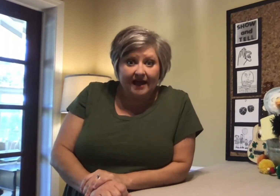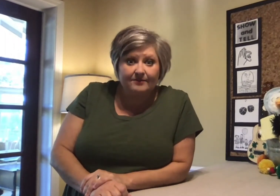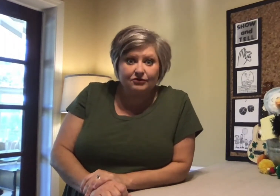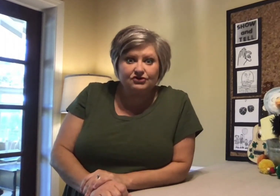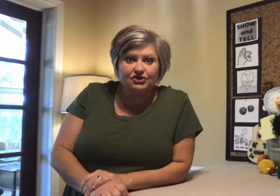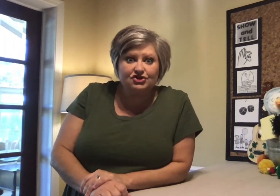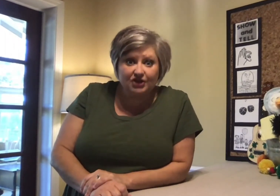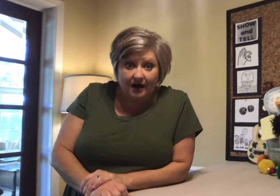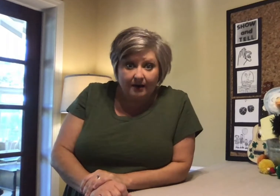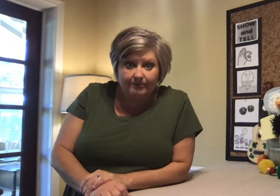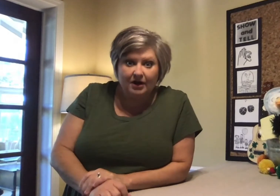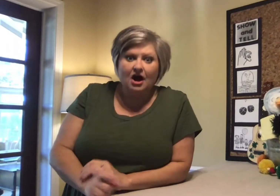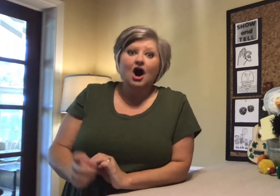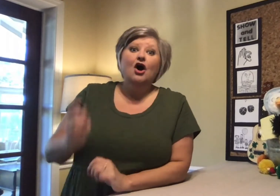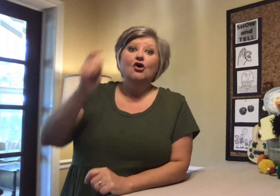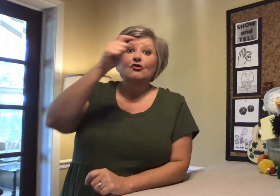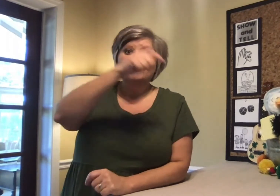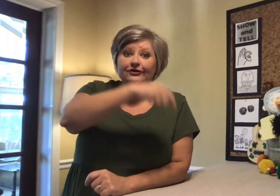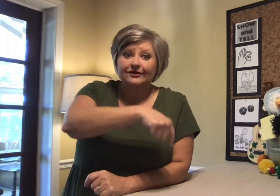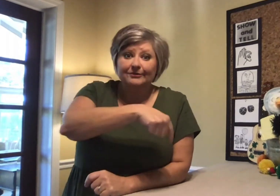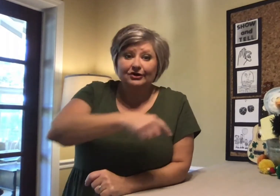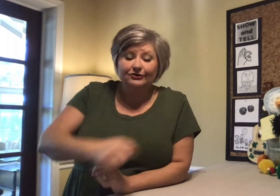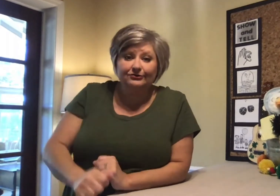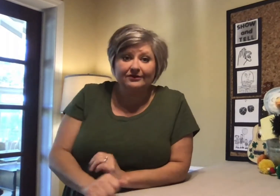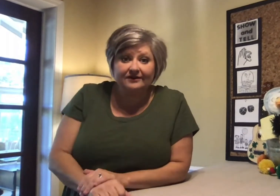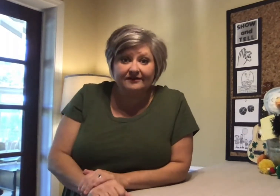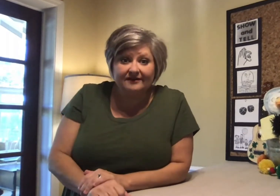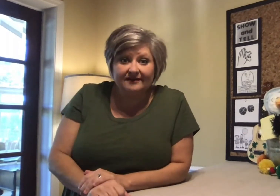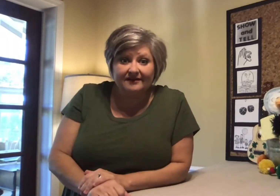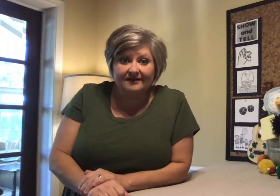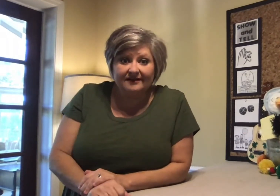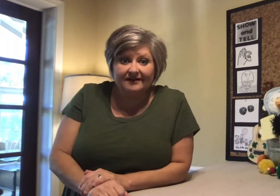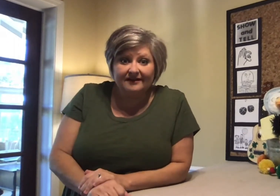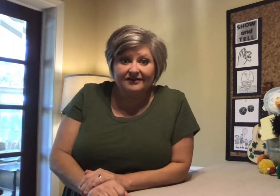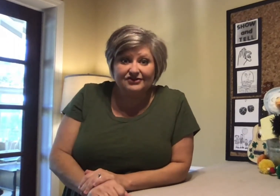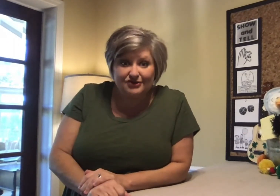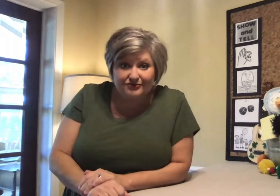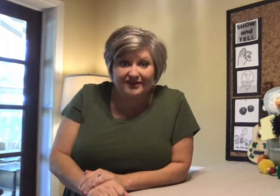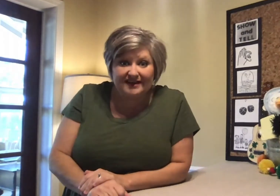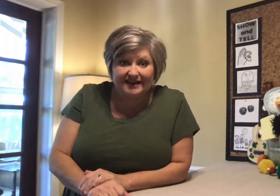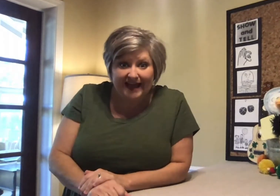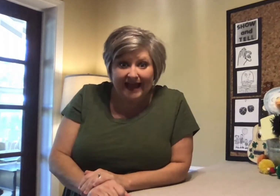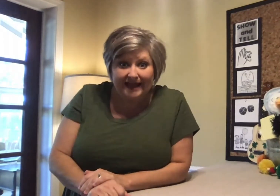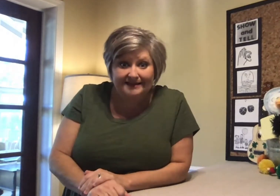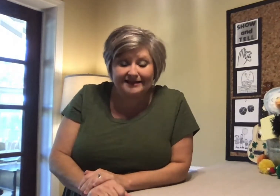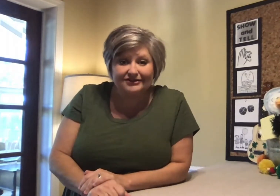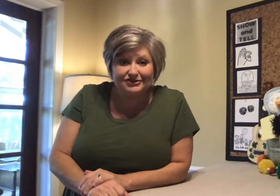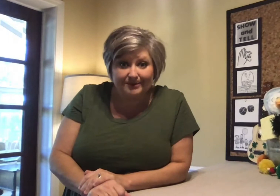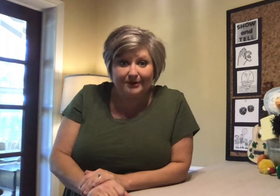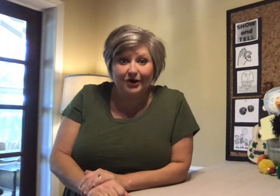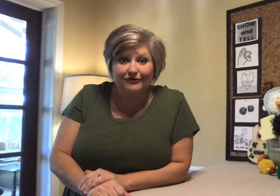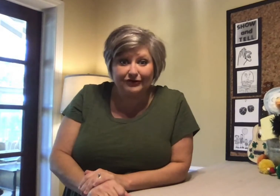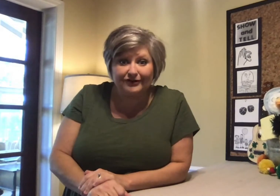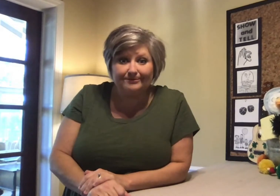able to jump over the moon? Do you think a cat could jump over the